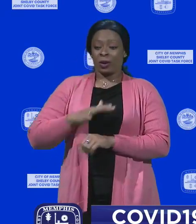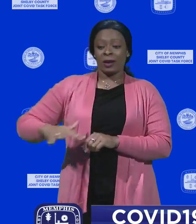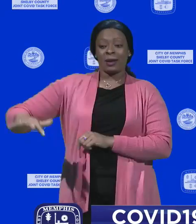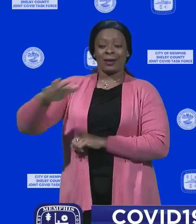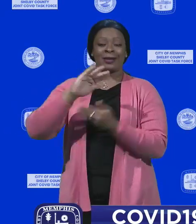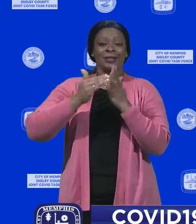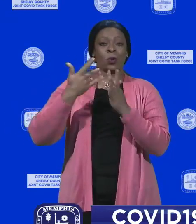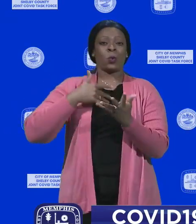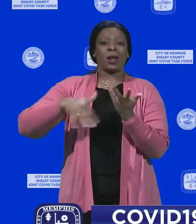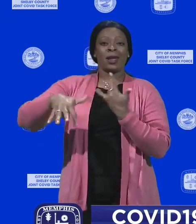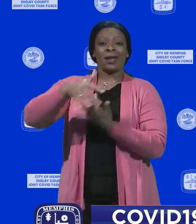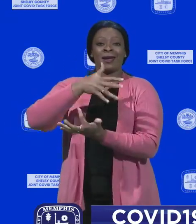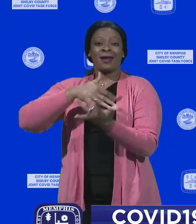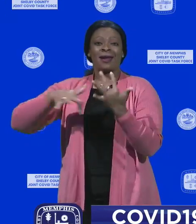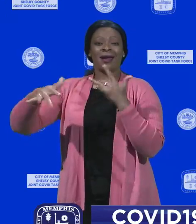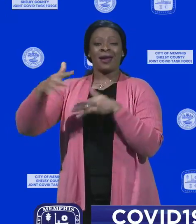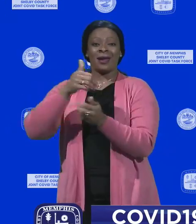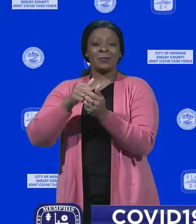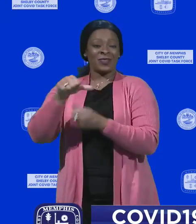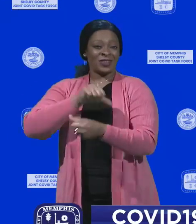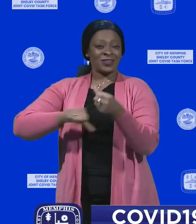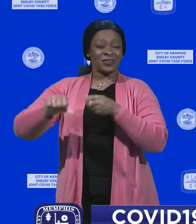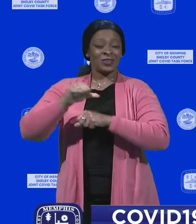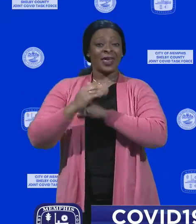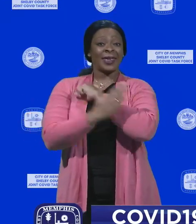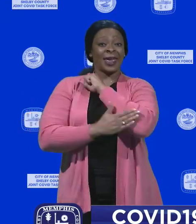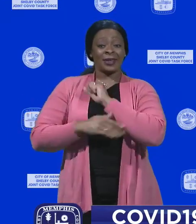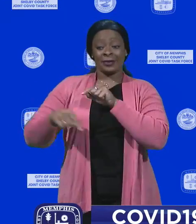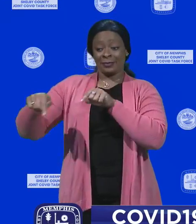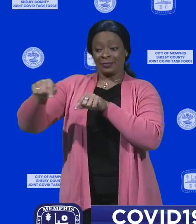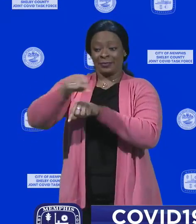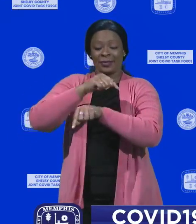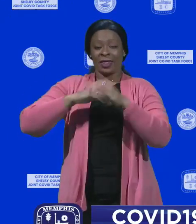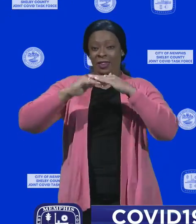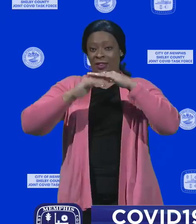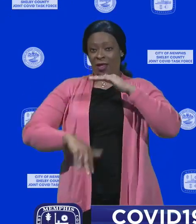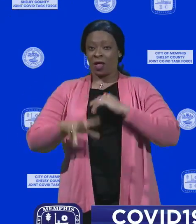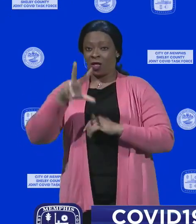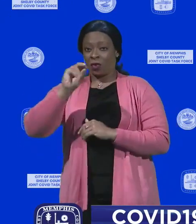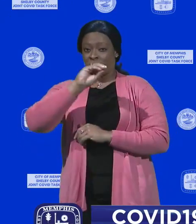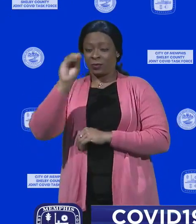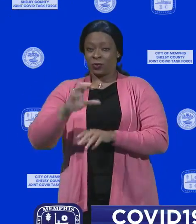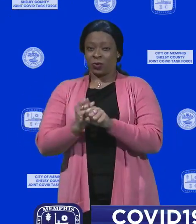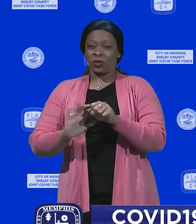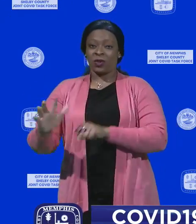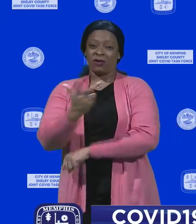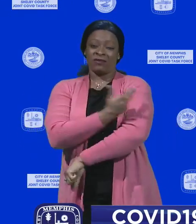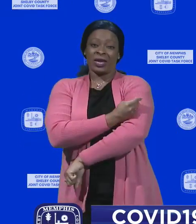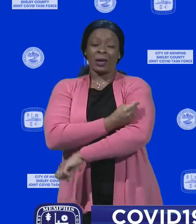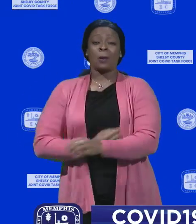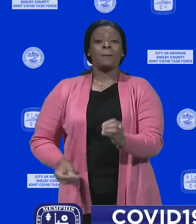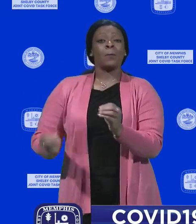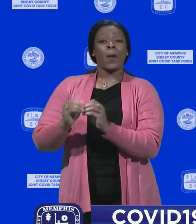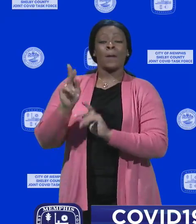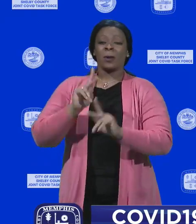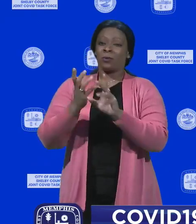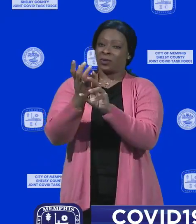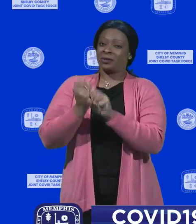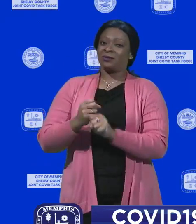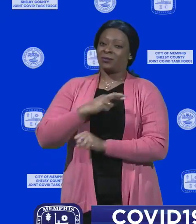we interact with each other. So the counties around us are below 30%, and that's what puts more people at